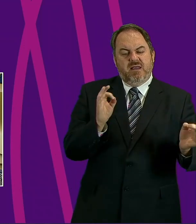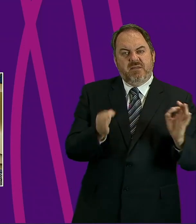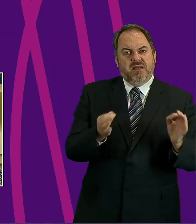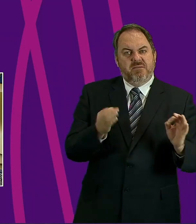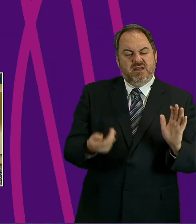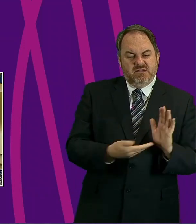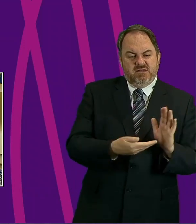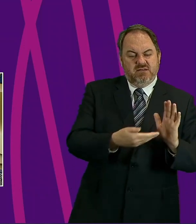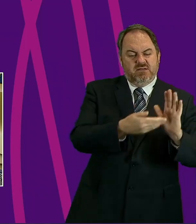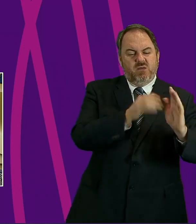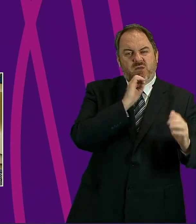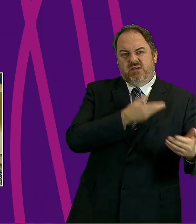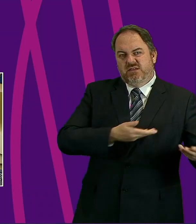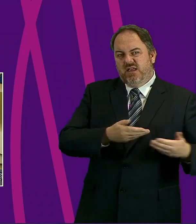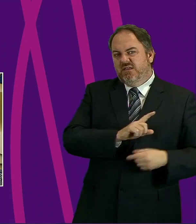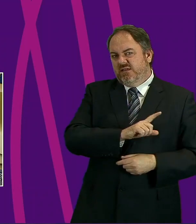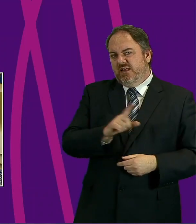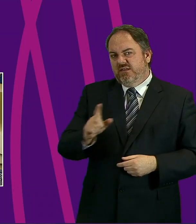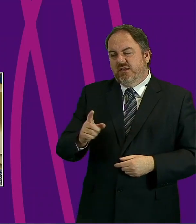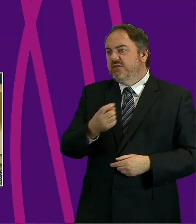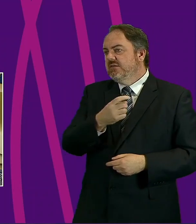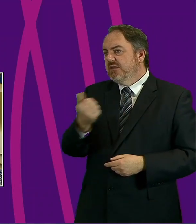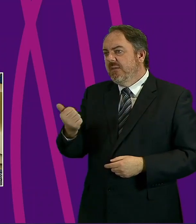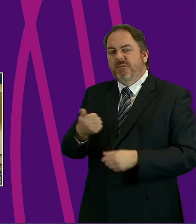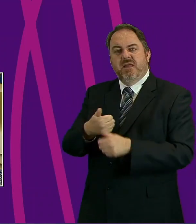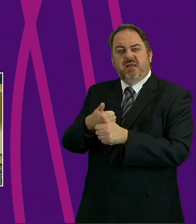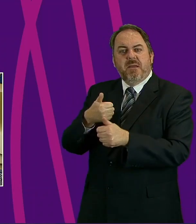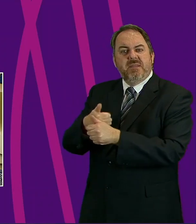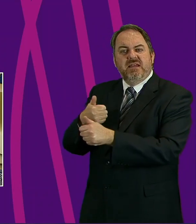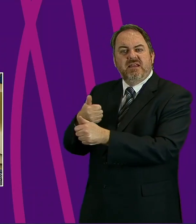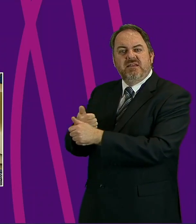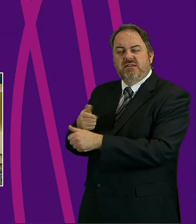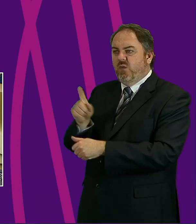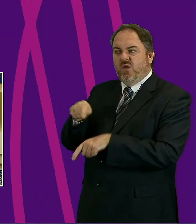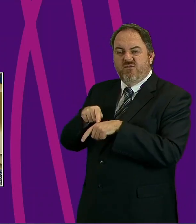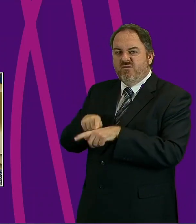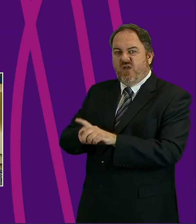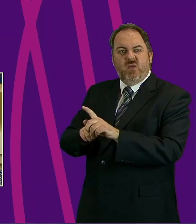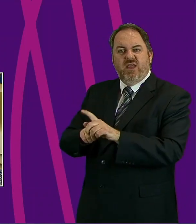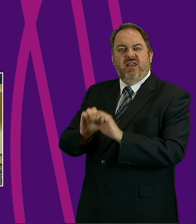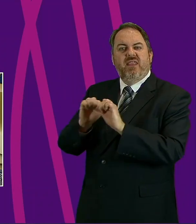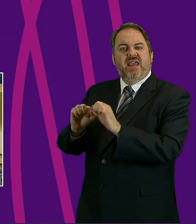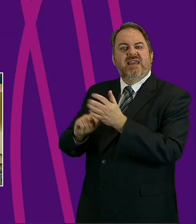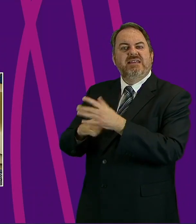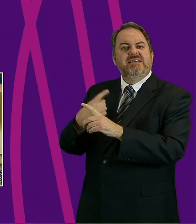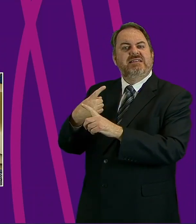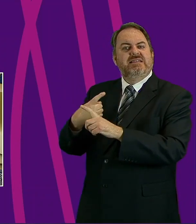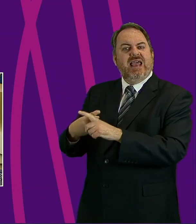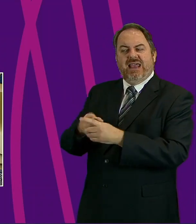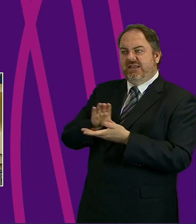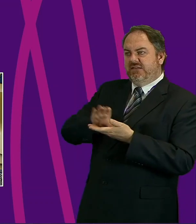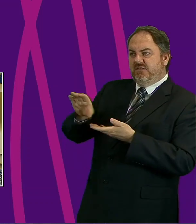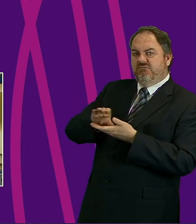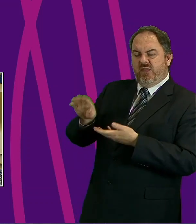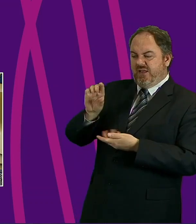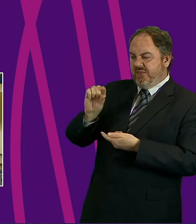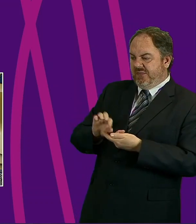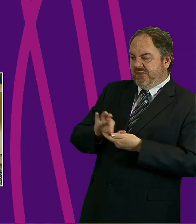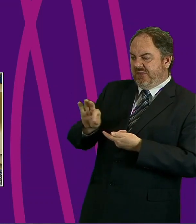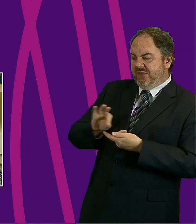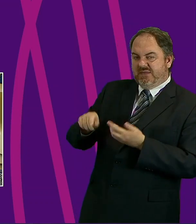and not making funding available to certain companies who don't comply with their tax responsibilities. So these are really important